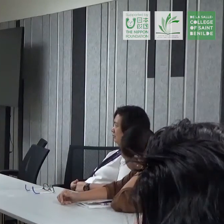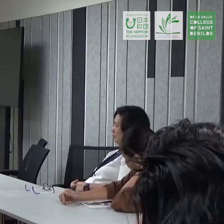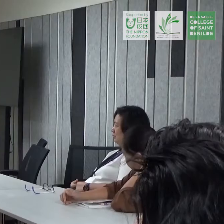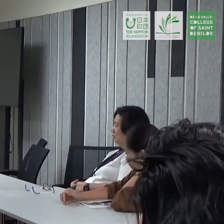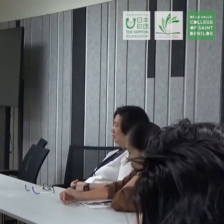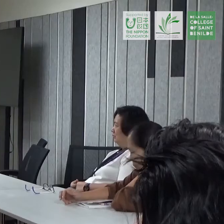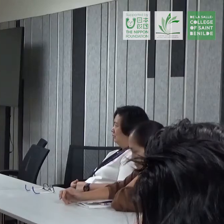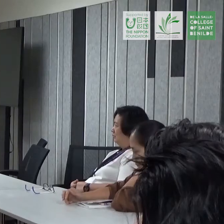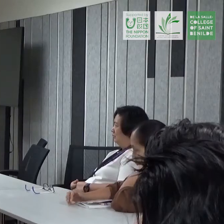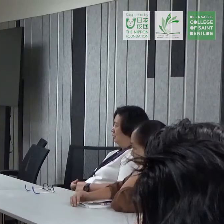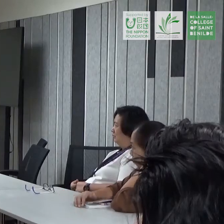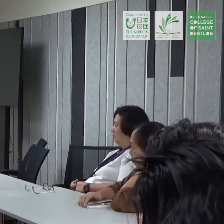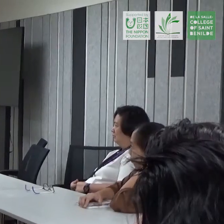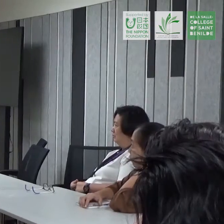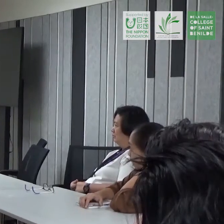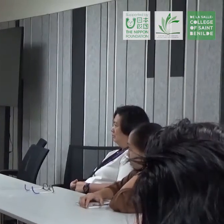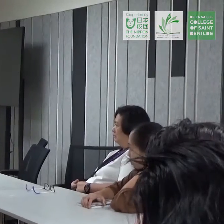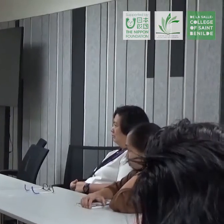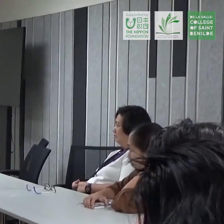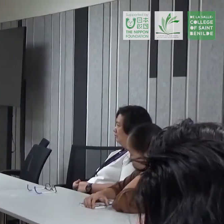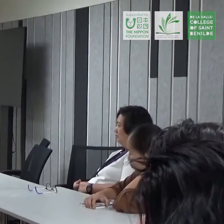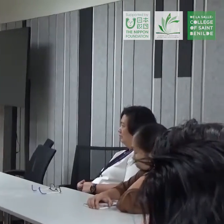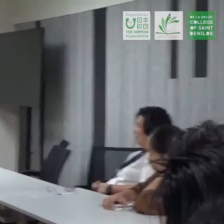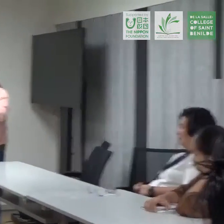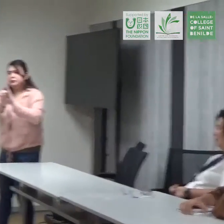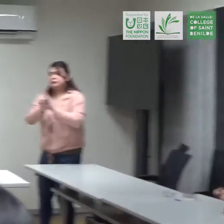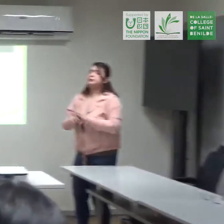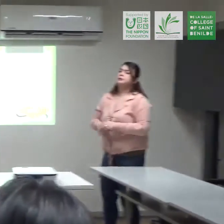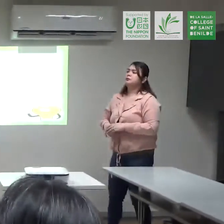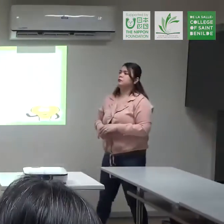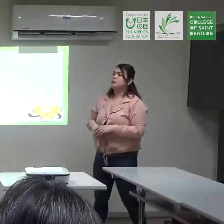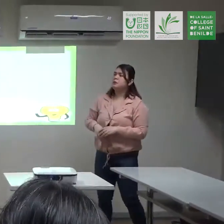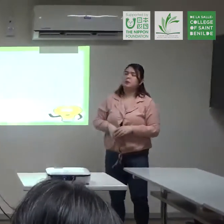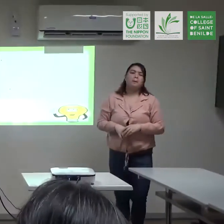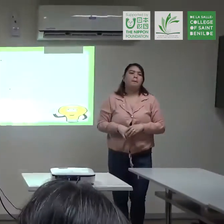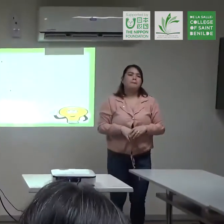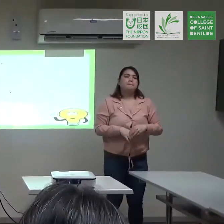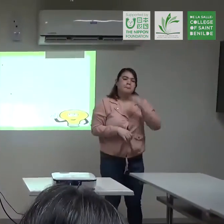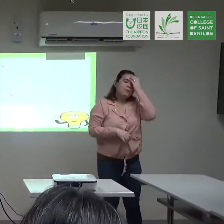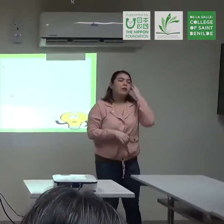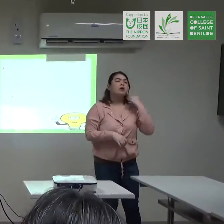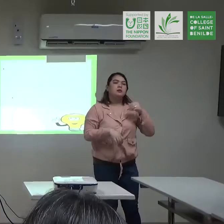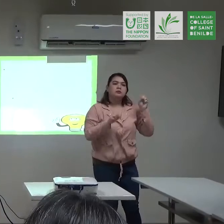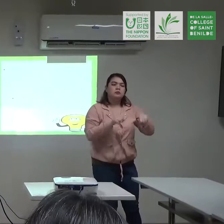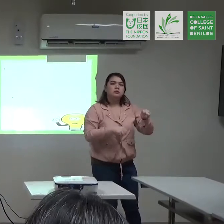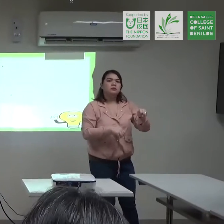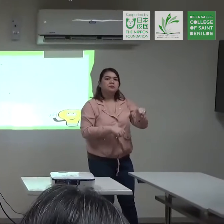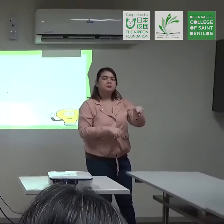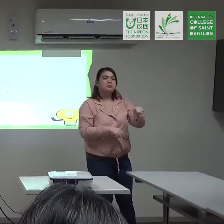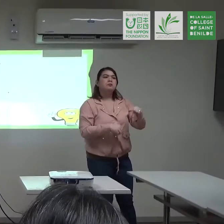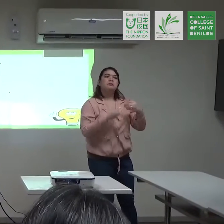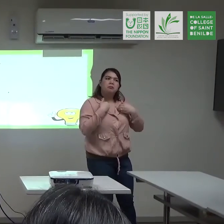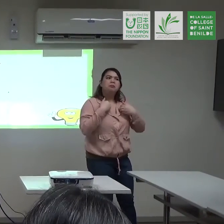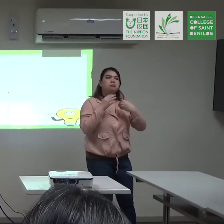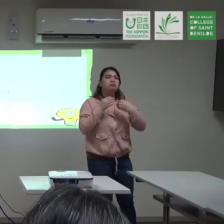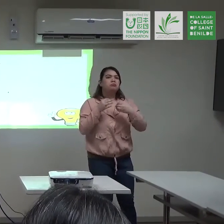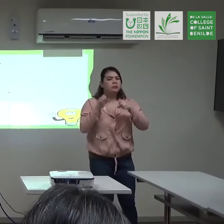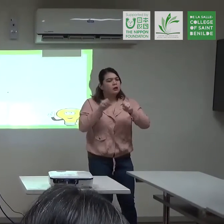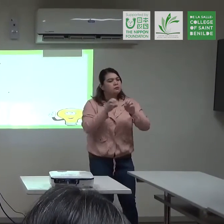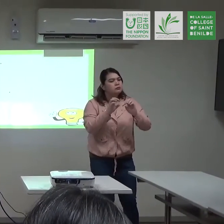So you can actually share with them as modeling. You can share, these are the things, these are the procedures